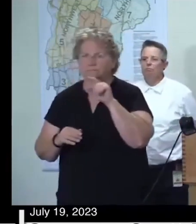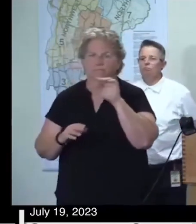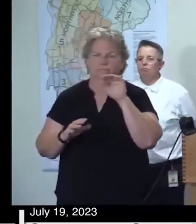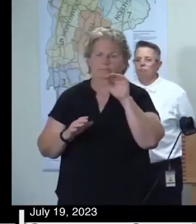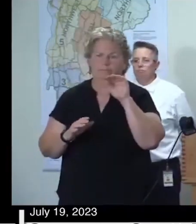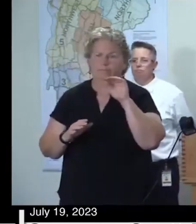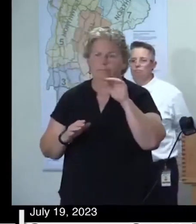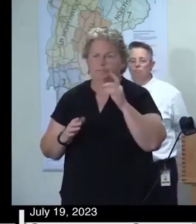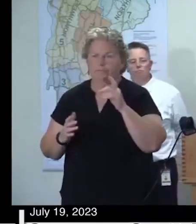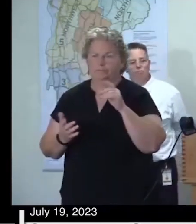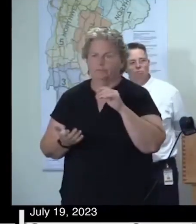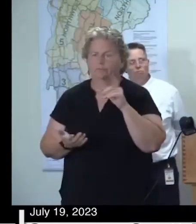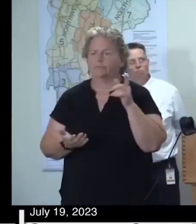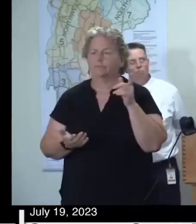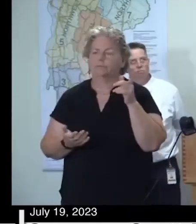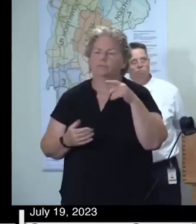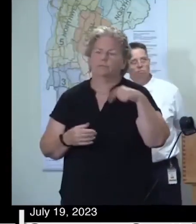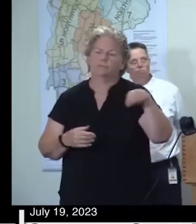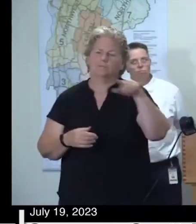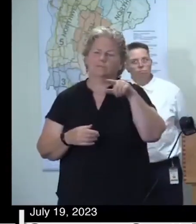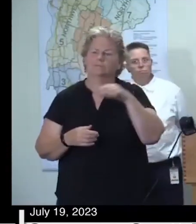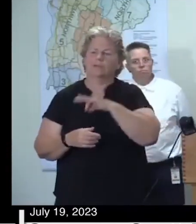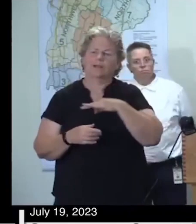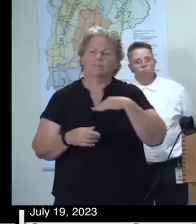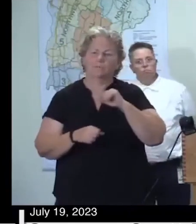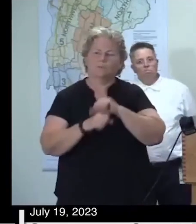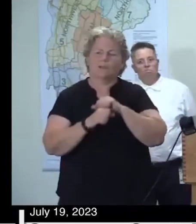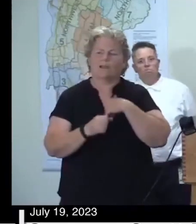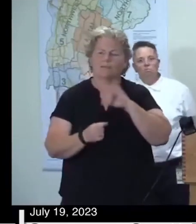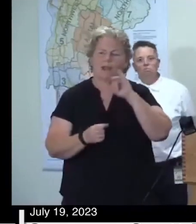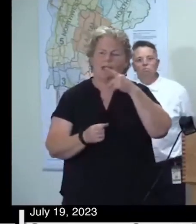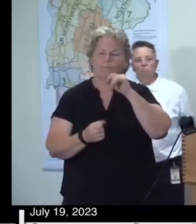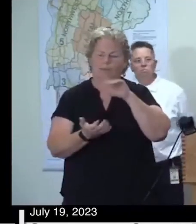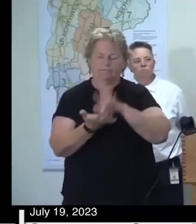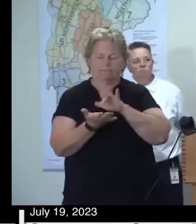sign up. They can provide the information if they want to call in.